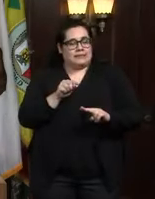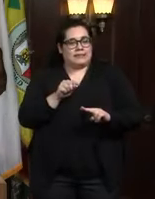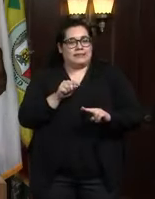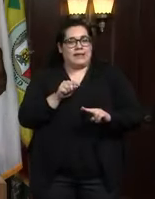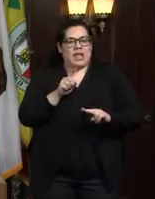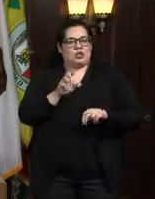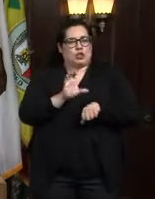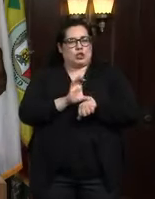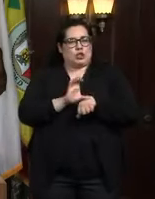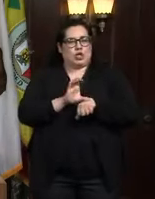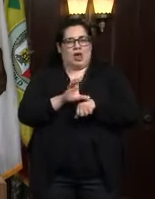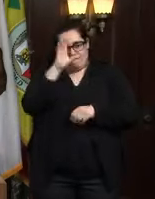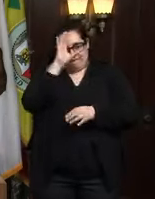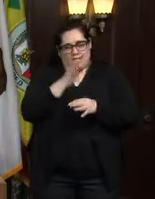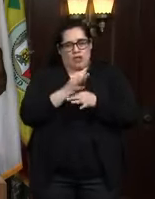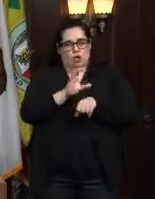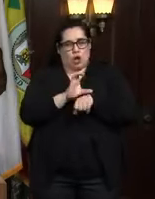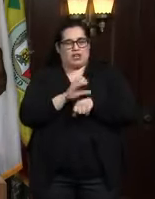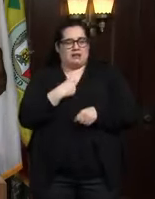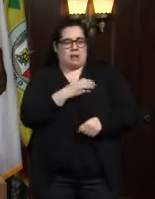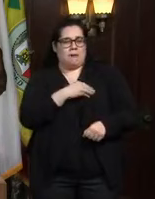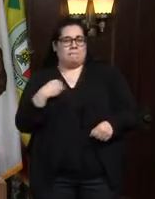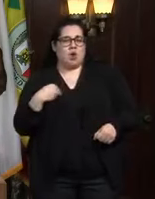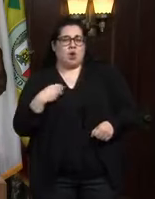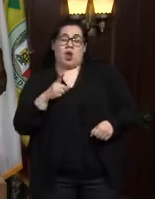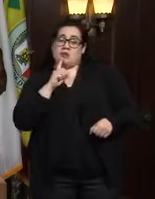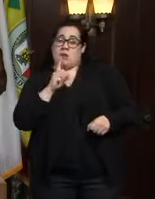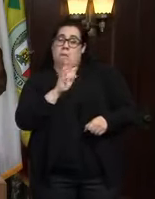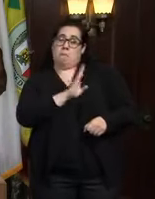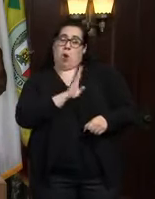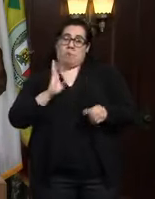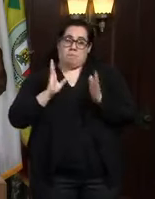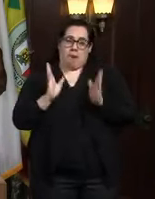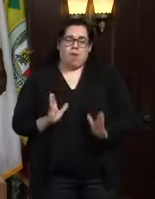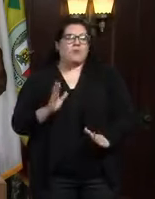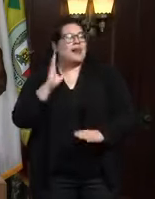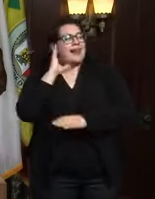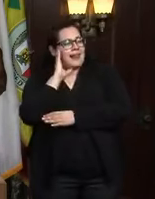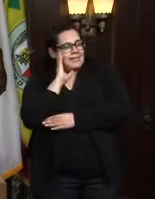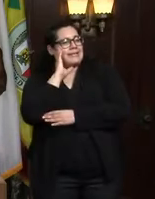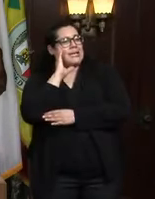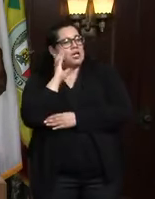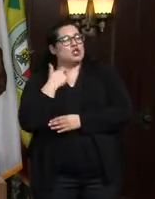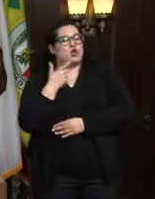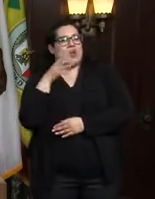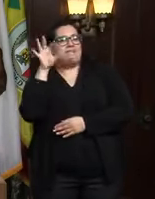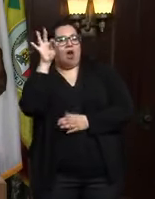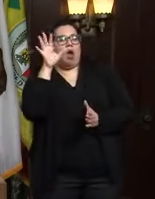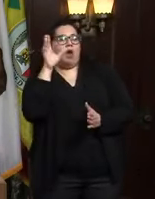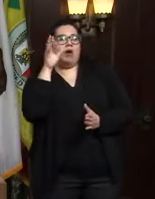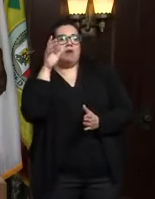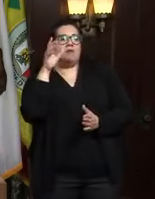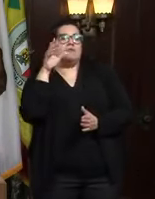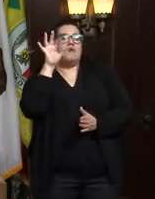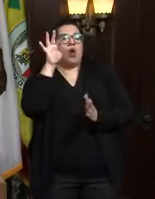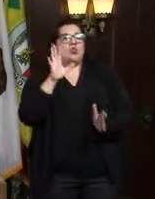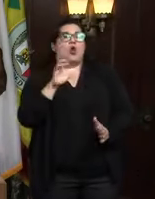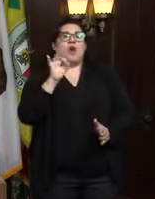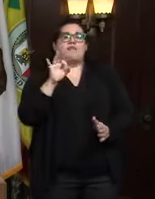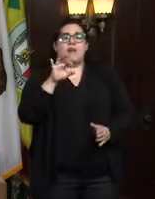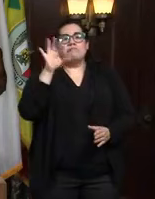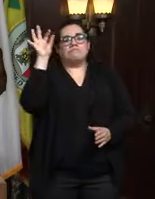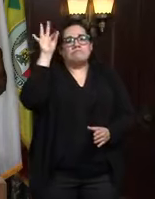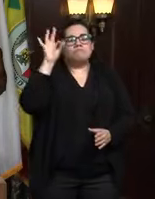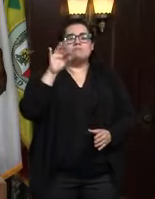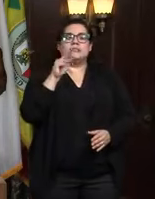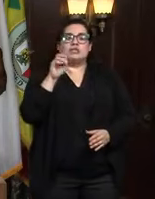Church as a member, choir member, usher board member, and listening to my father in ministry, Reverend Doctor Cecil L Chip